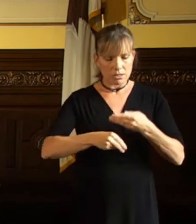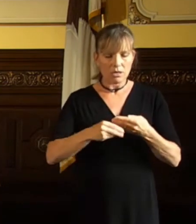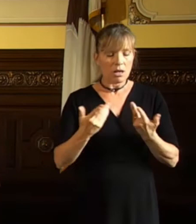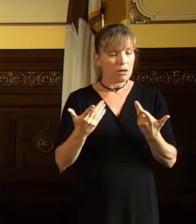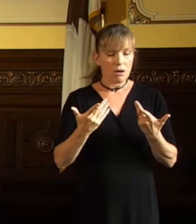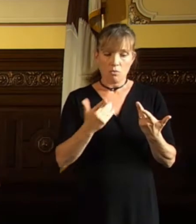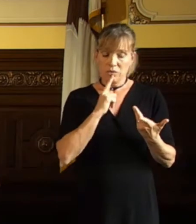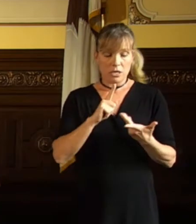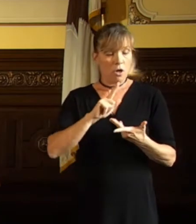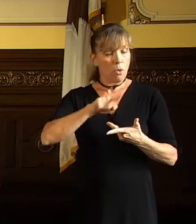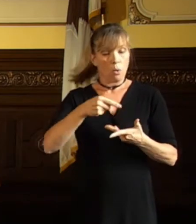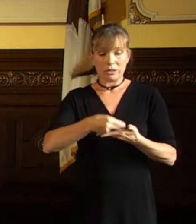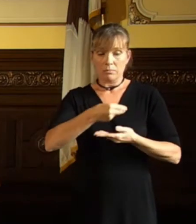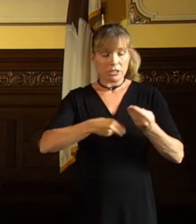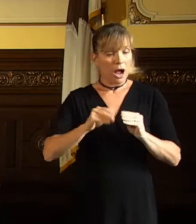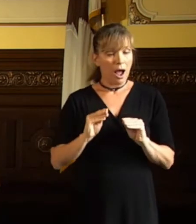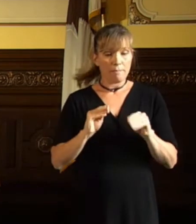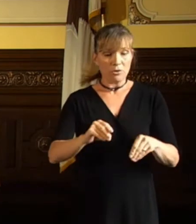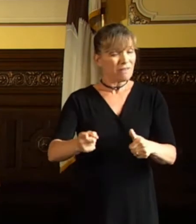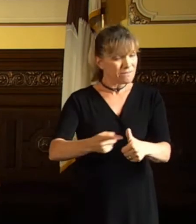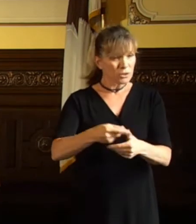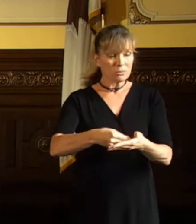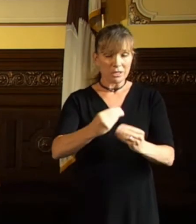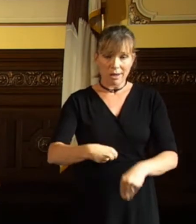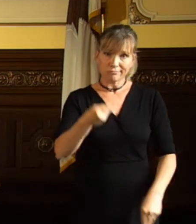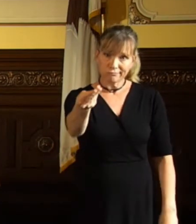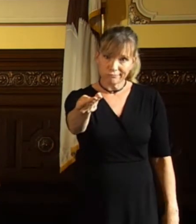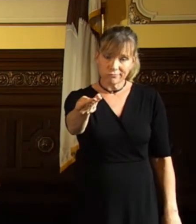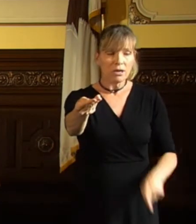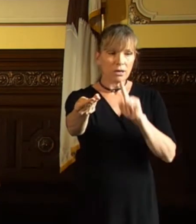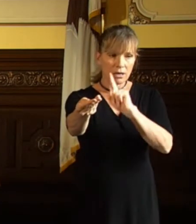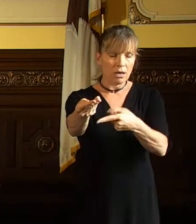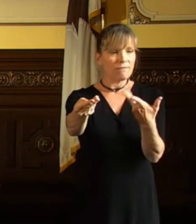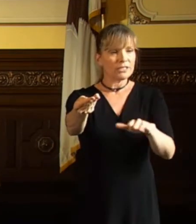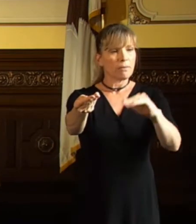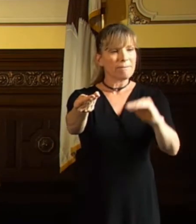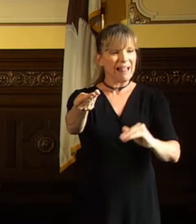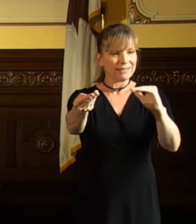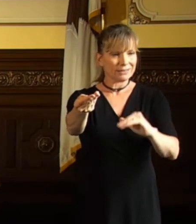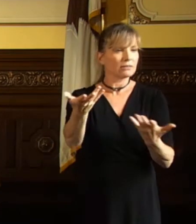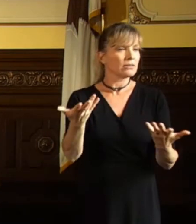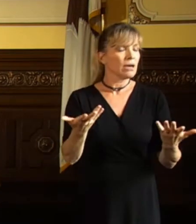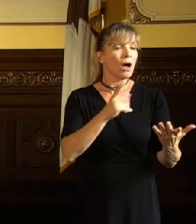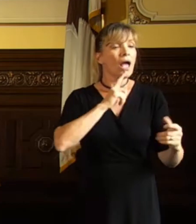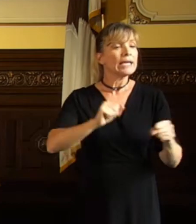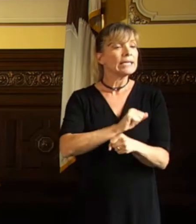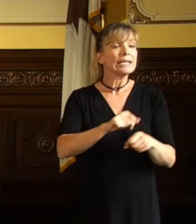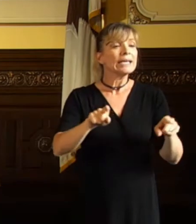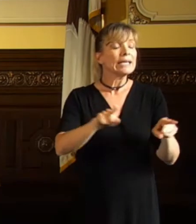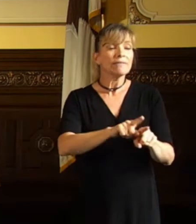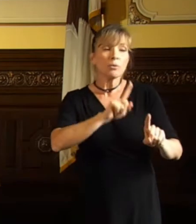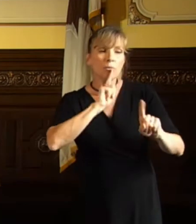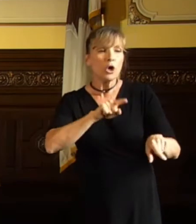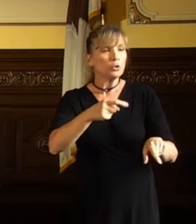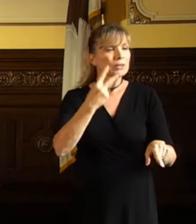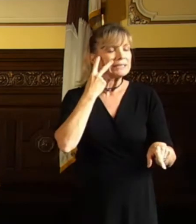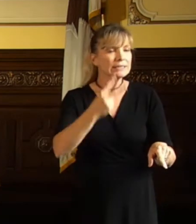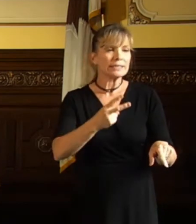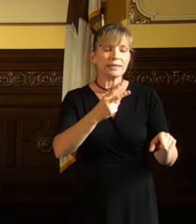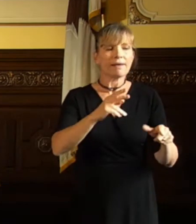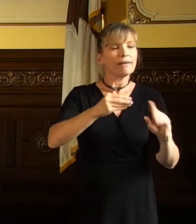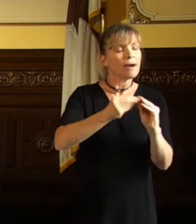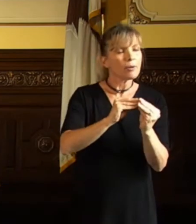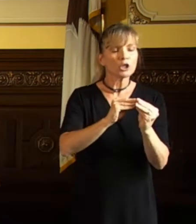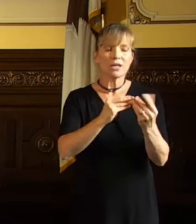The only budget that I put forward, the first budget that I put forward, was a balanced budget. Indeed, even reporting, you could look at COGFA numbers